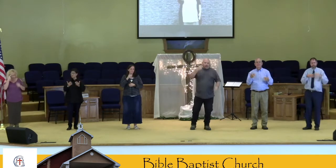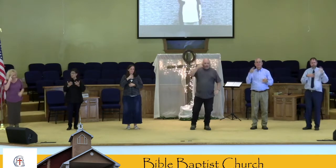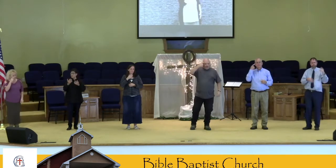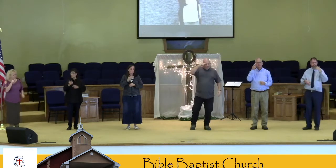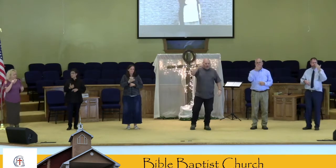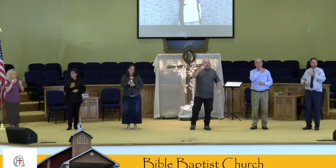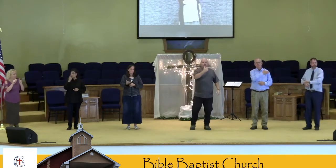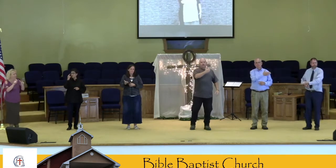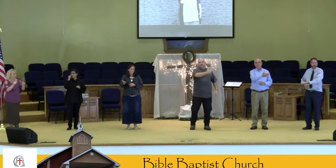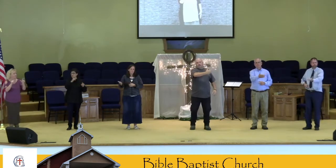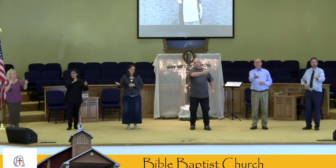for you.